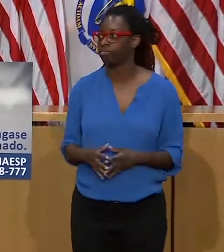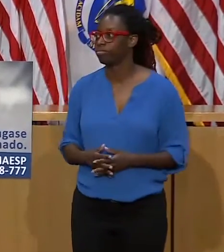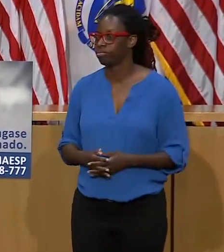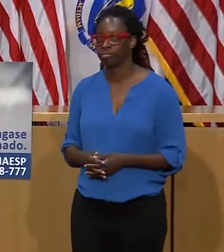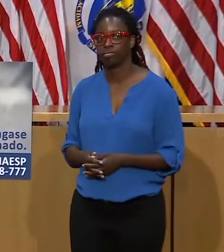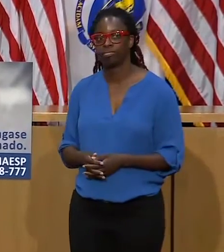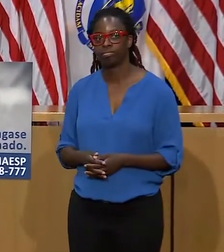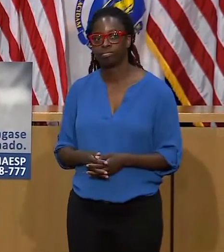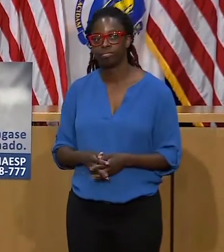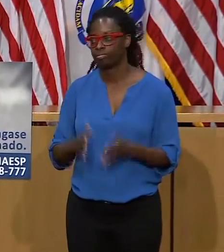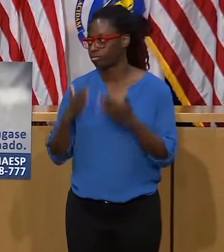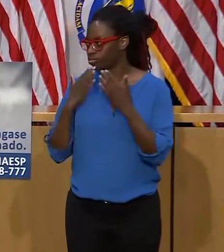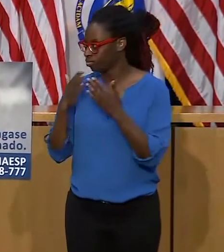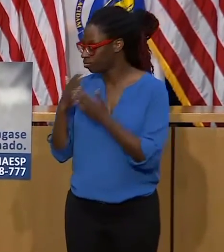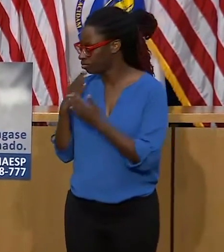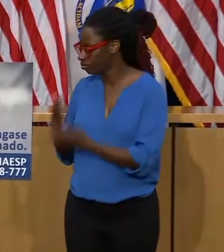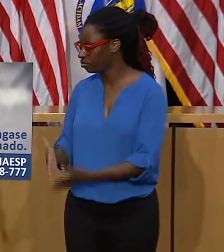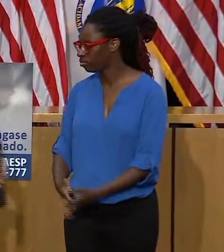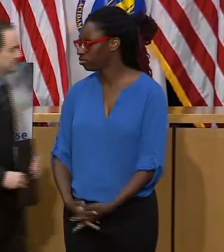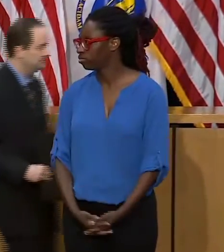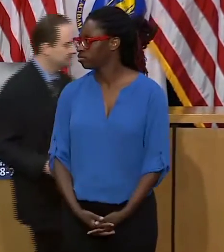Pizer.